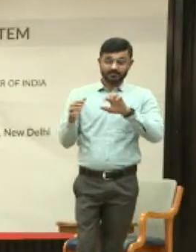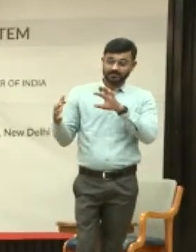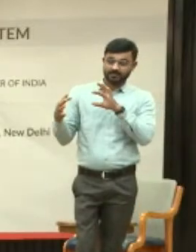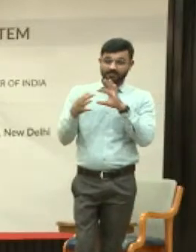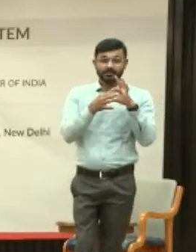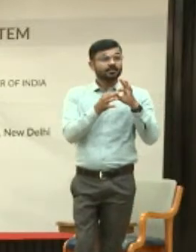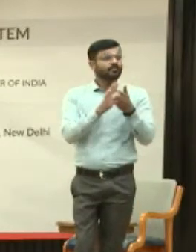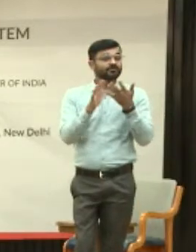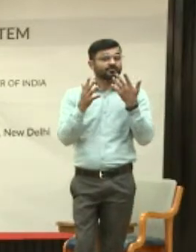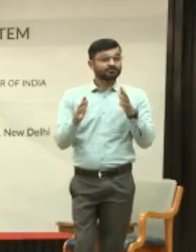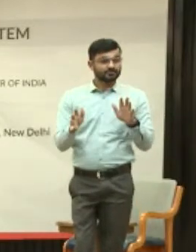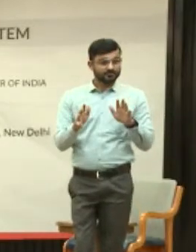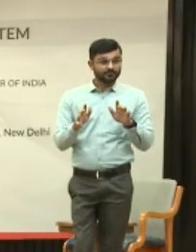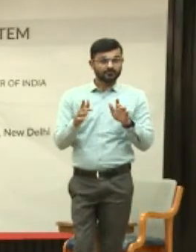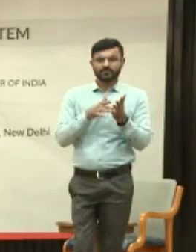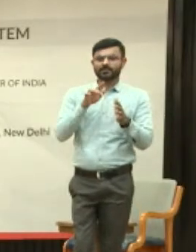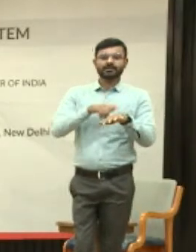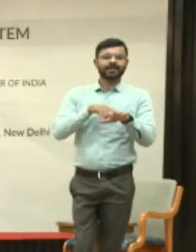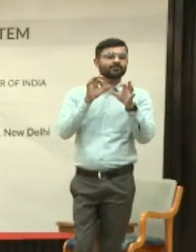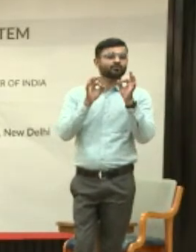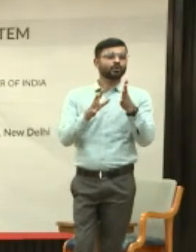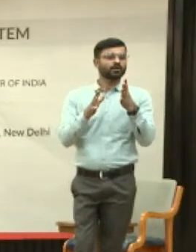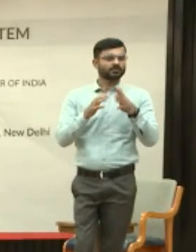impregnation was done at the right time.